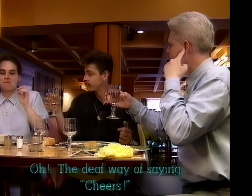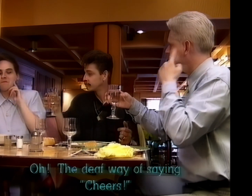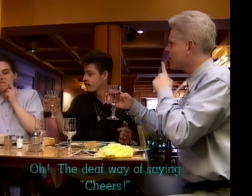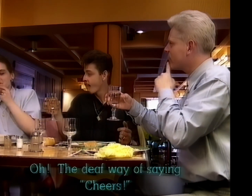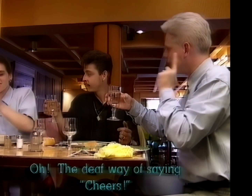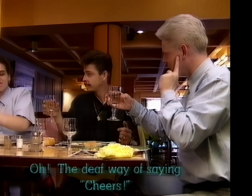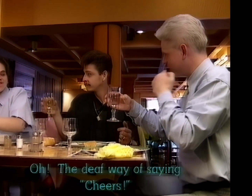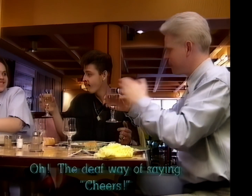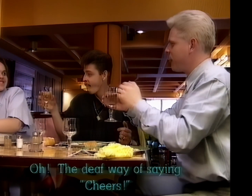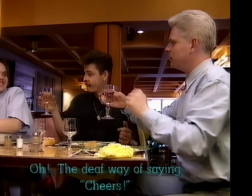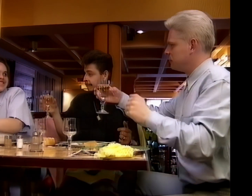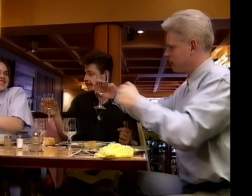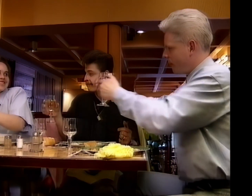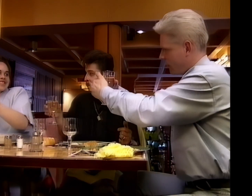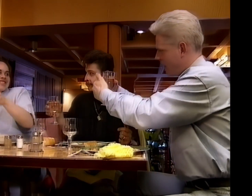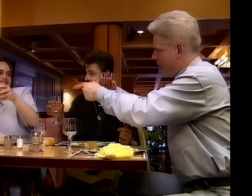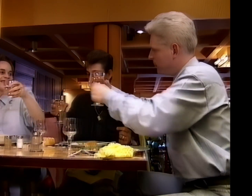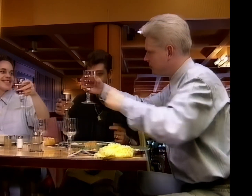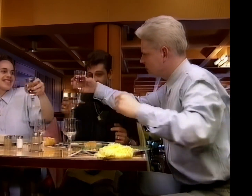cheers. That's right, deaf people do that.